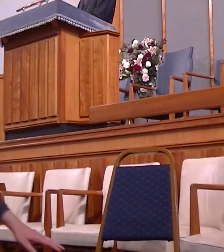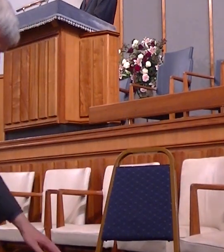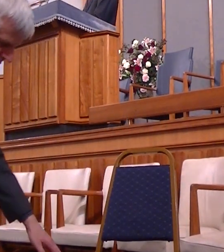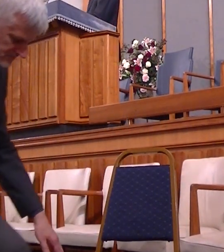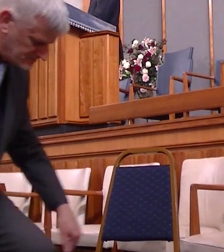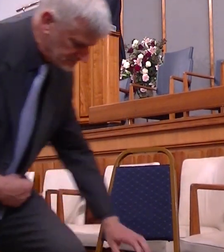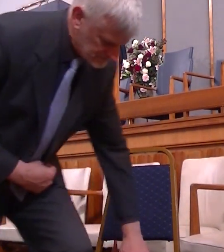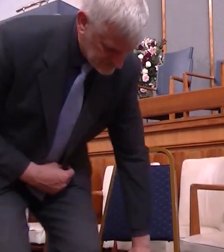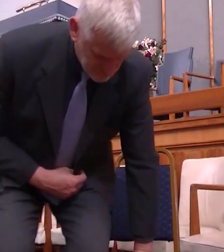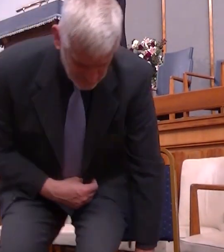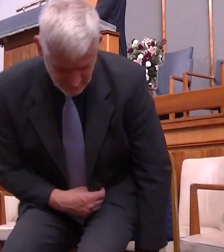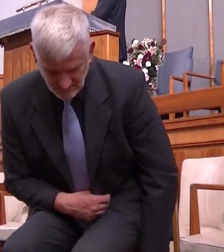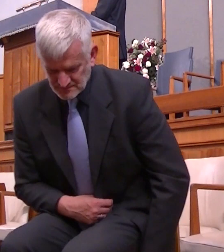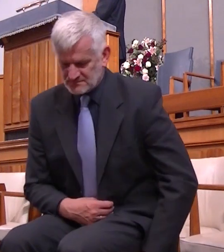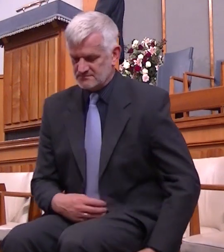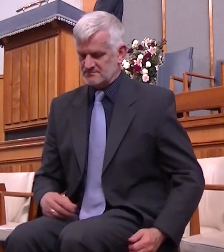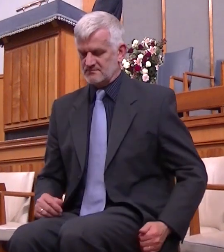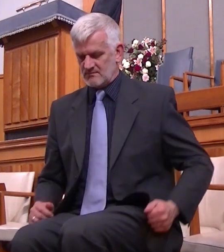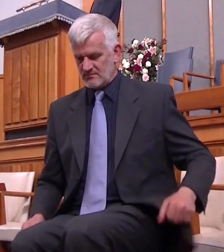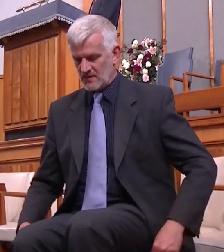you know a lot of things, friends.